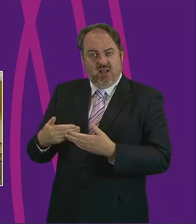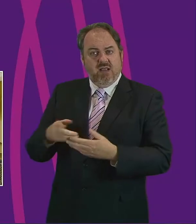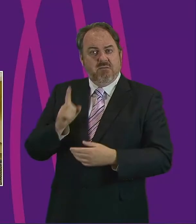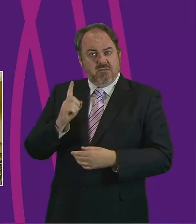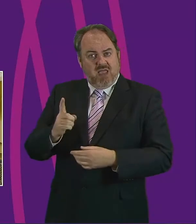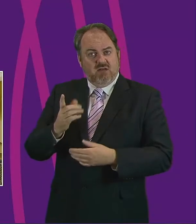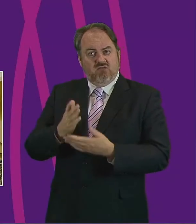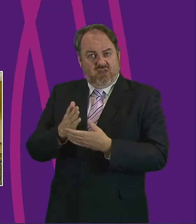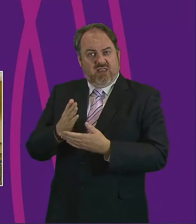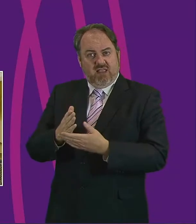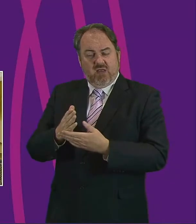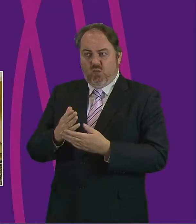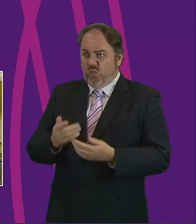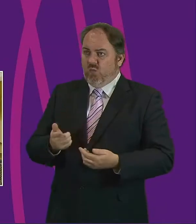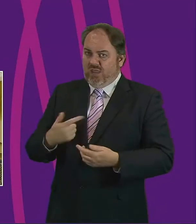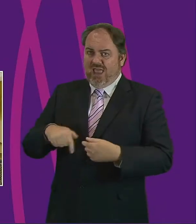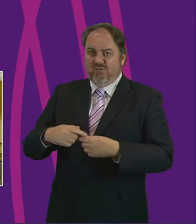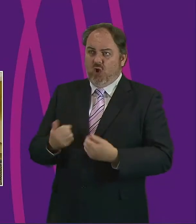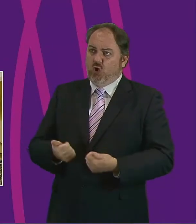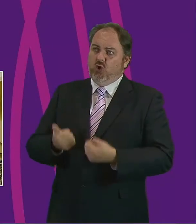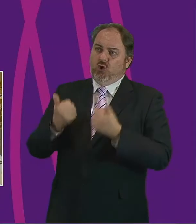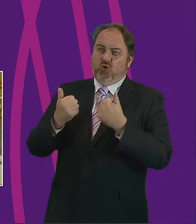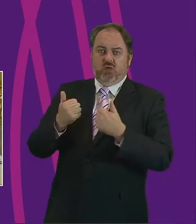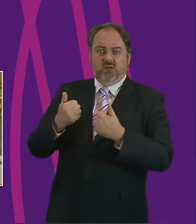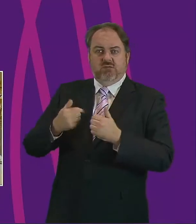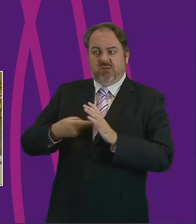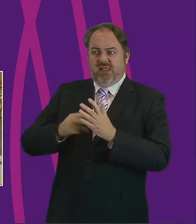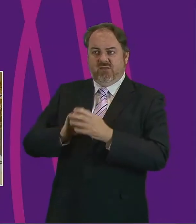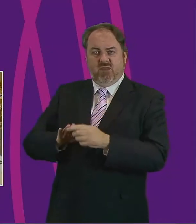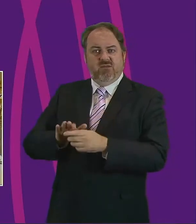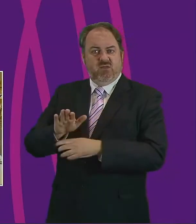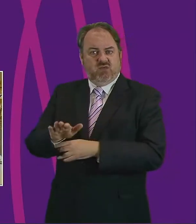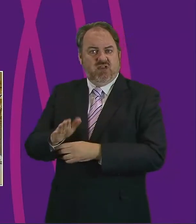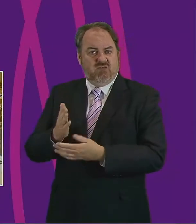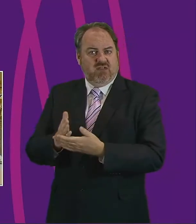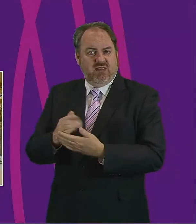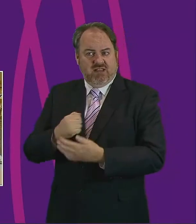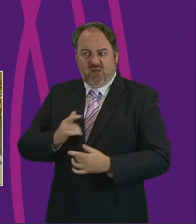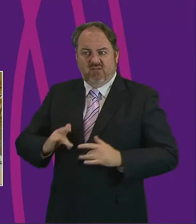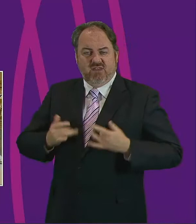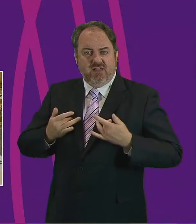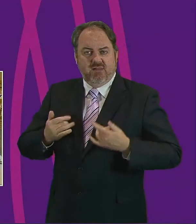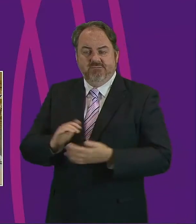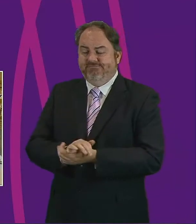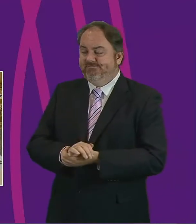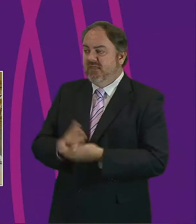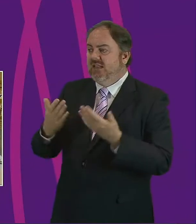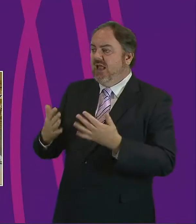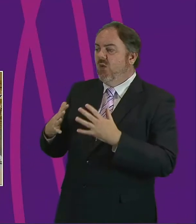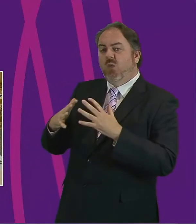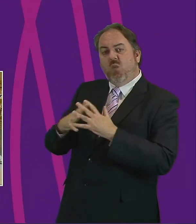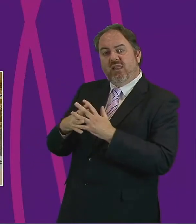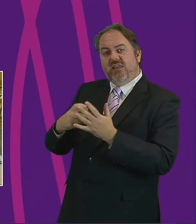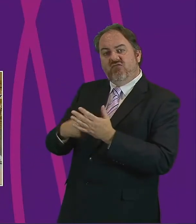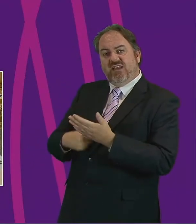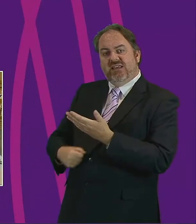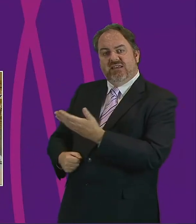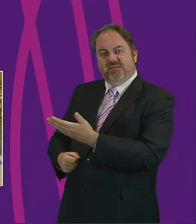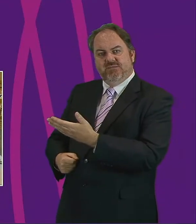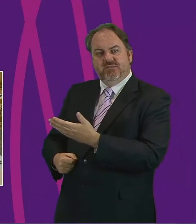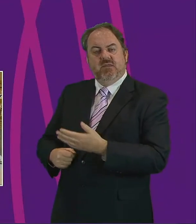I think is way, way wide of the mark. Question number 4, Willie Rennie. The Scottish Government is opening up more of the